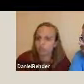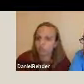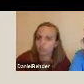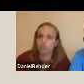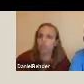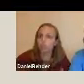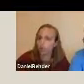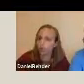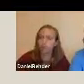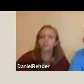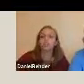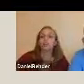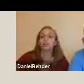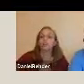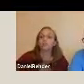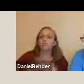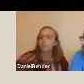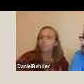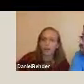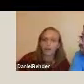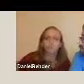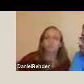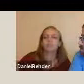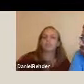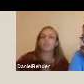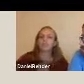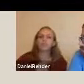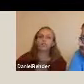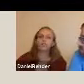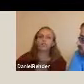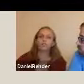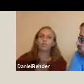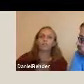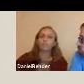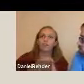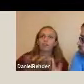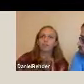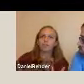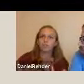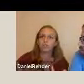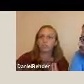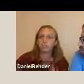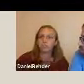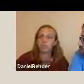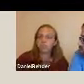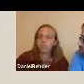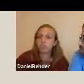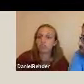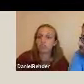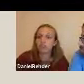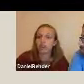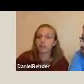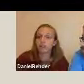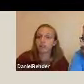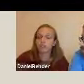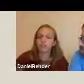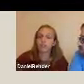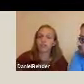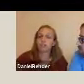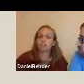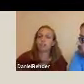new languages and new cultures, new environments. And so the fact that we didn't have